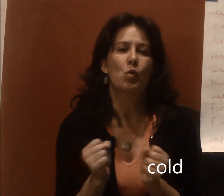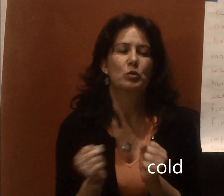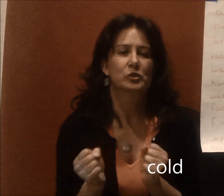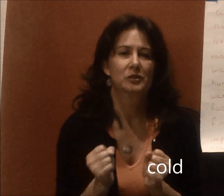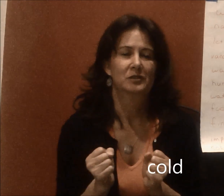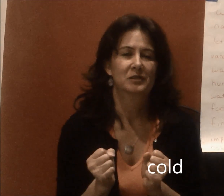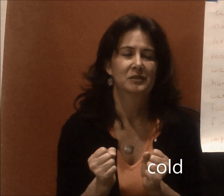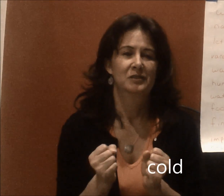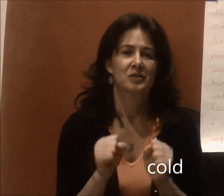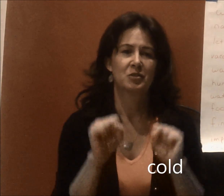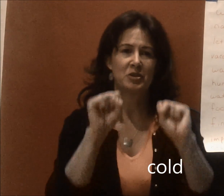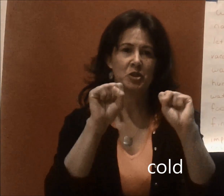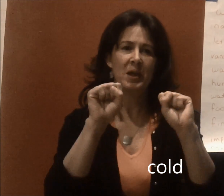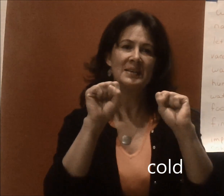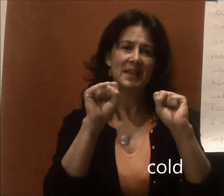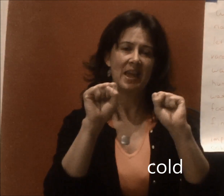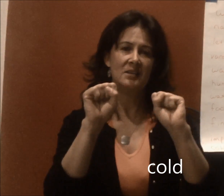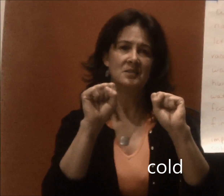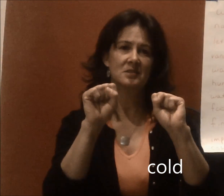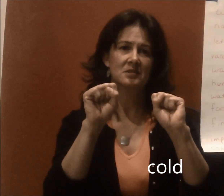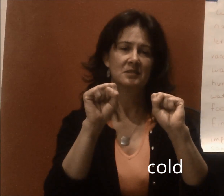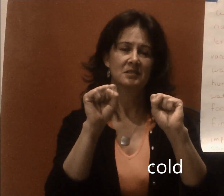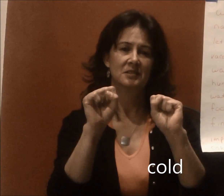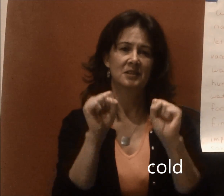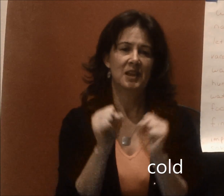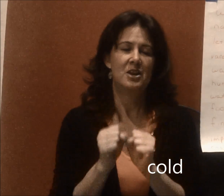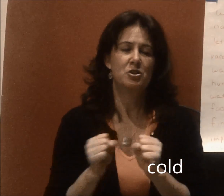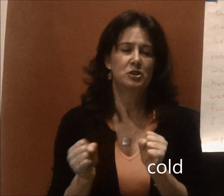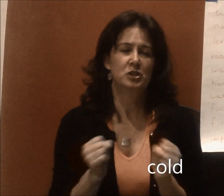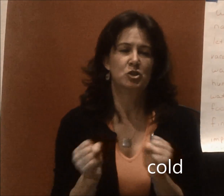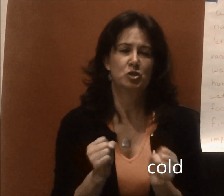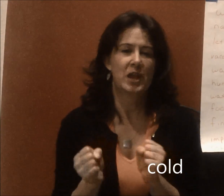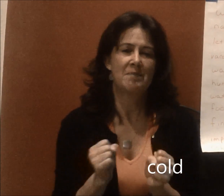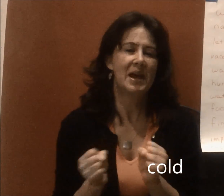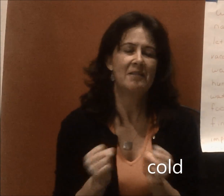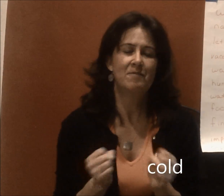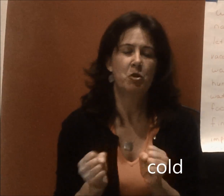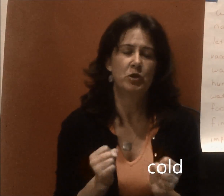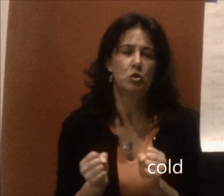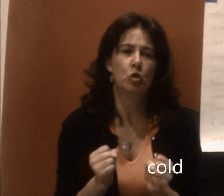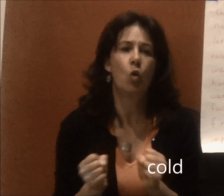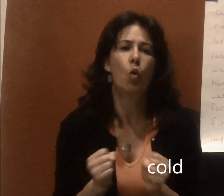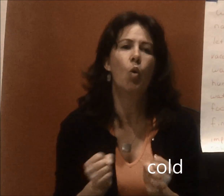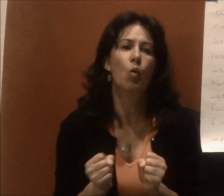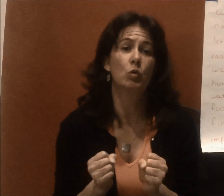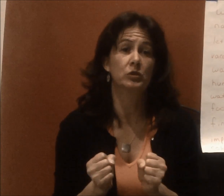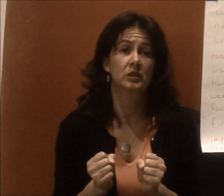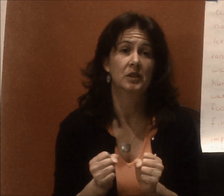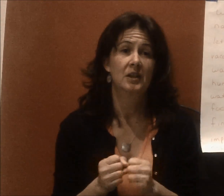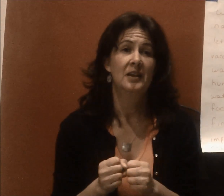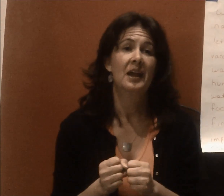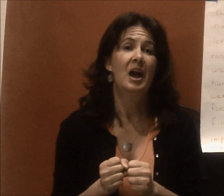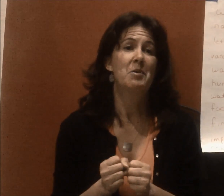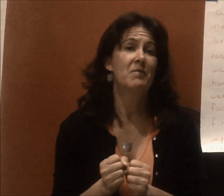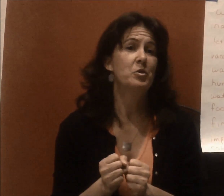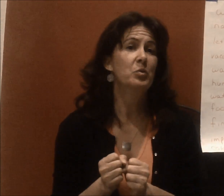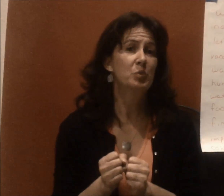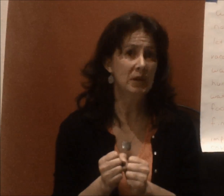Cold. So 2 S hands, and you're just going to shake them back and forth that you're cold. How about if you're